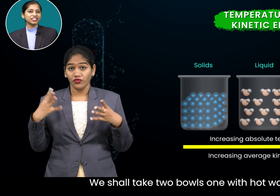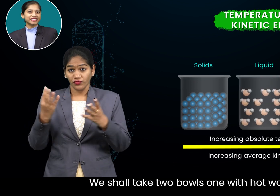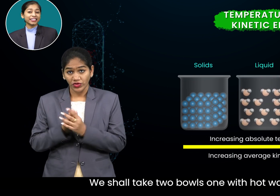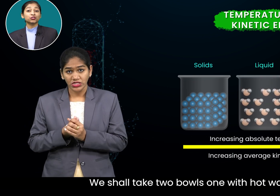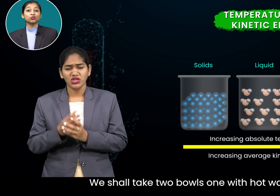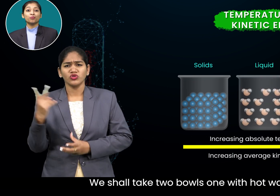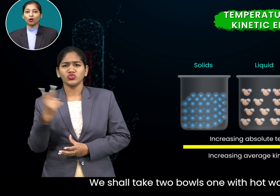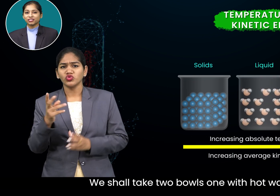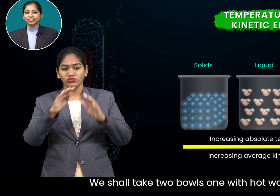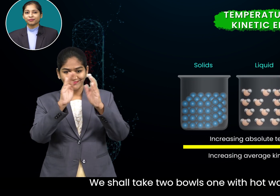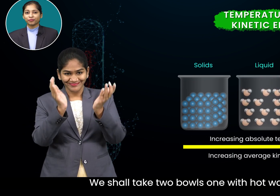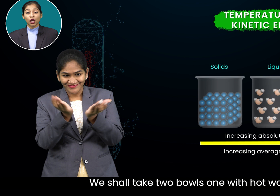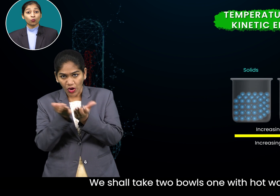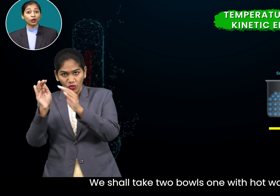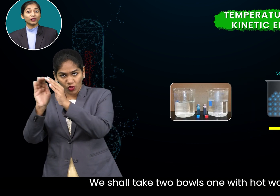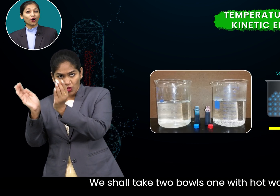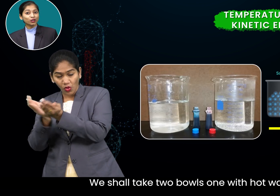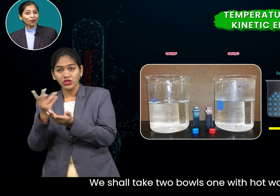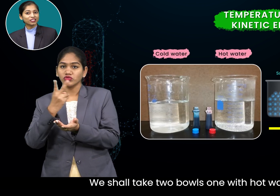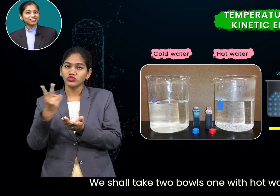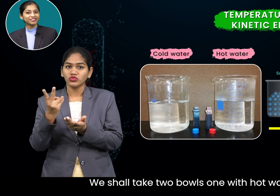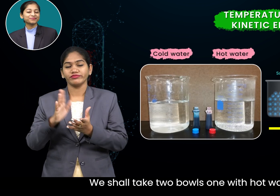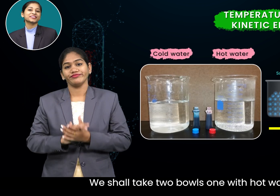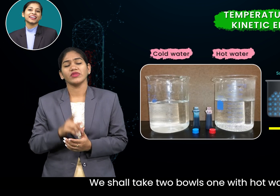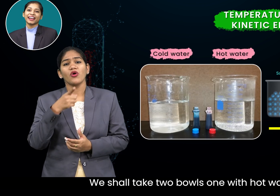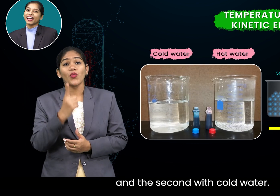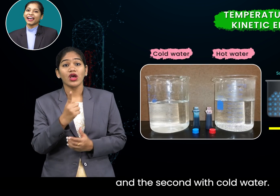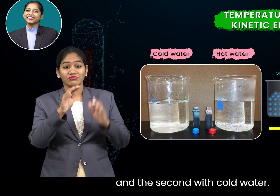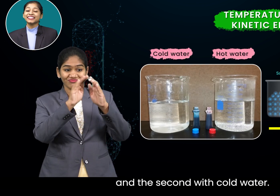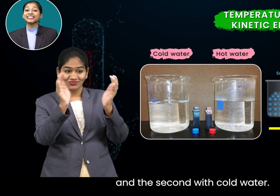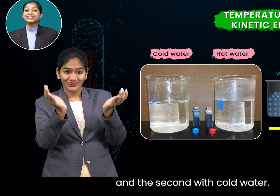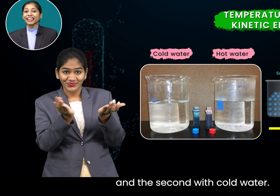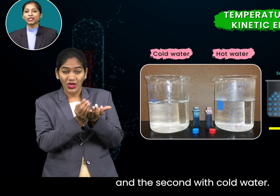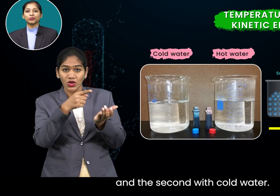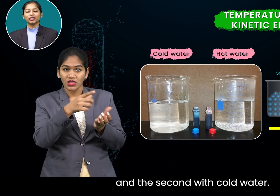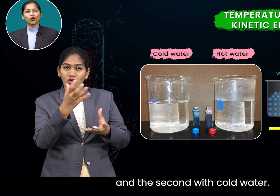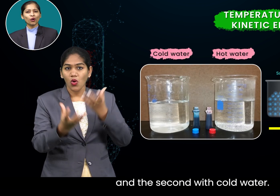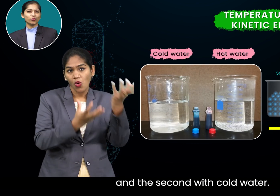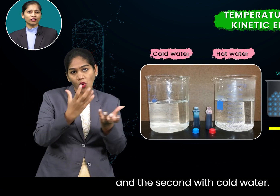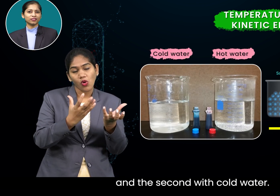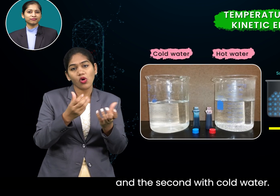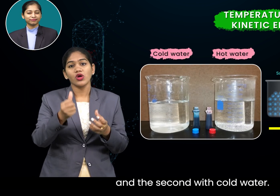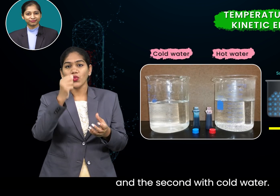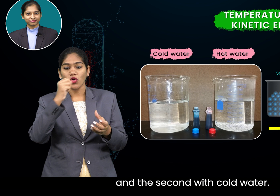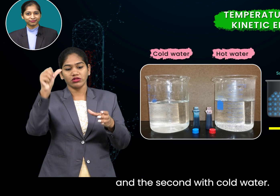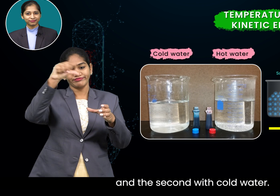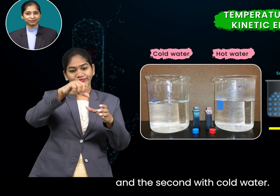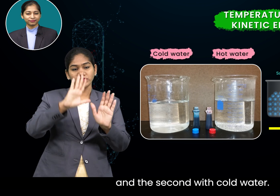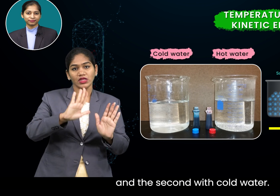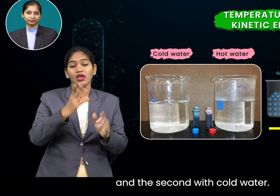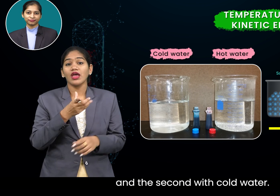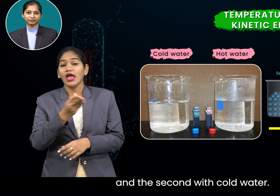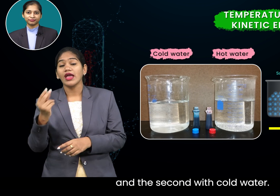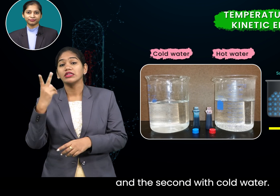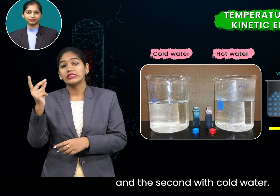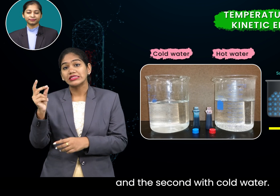We shall take 2 bowls, one with hot water and the second with cold water.